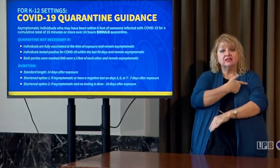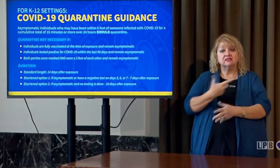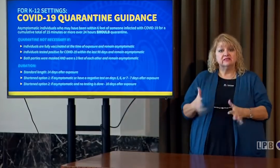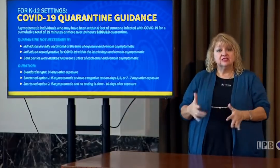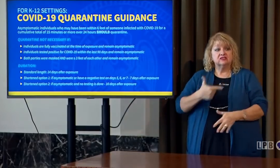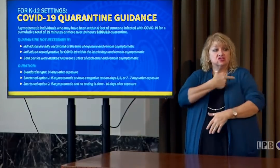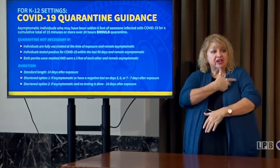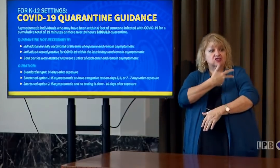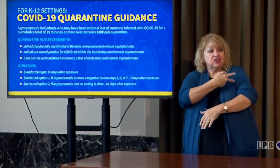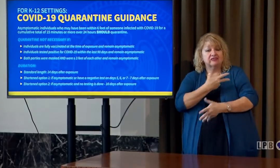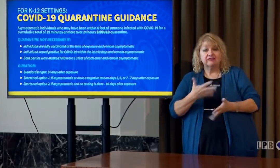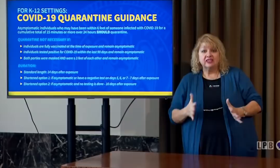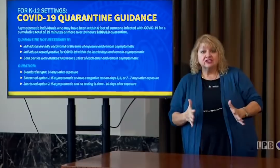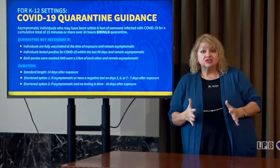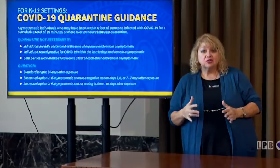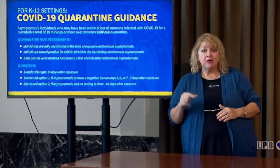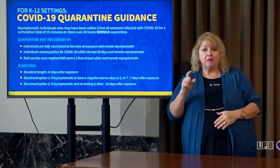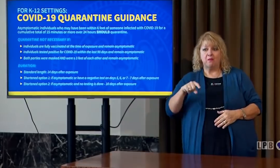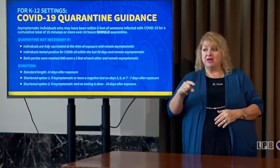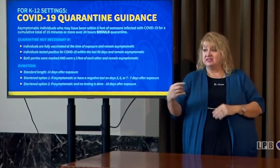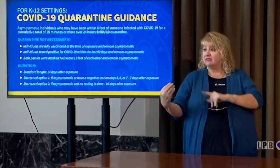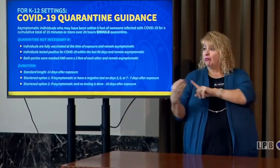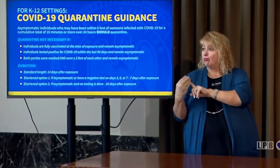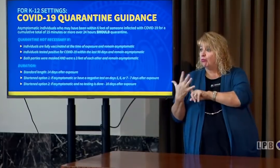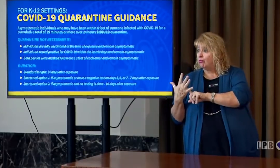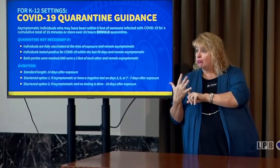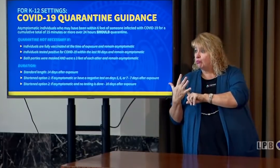to quarantine if they were exposed, as long as they